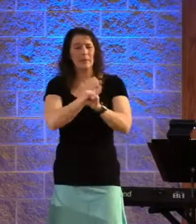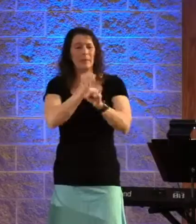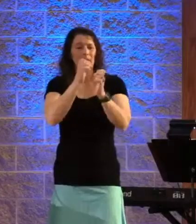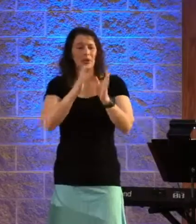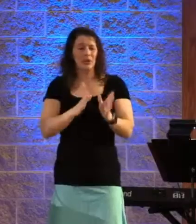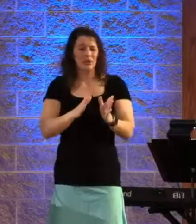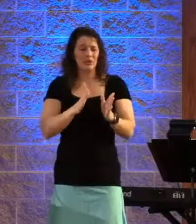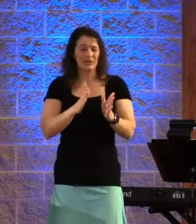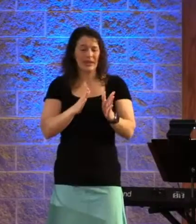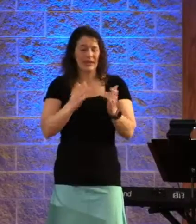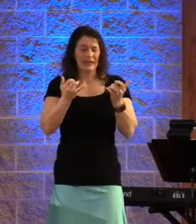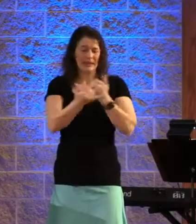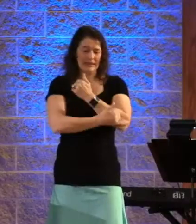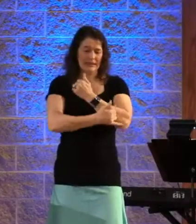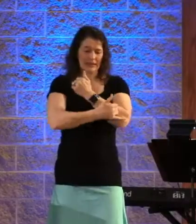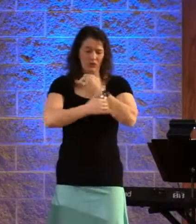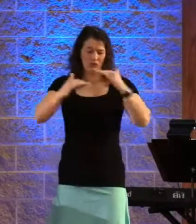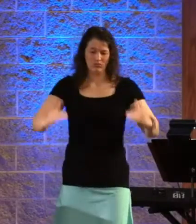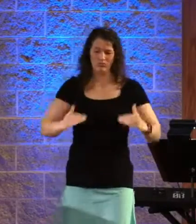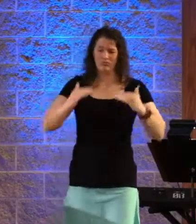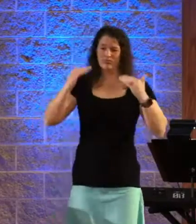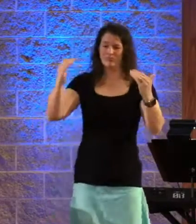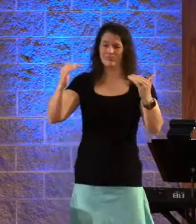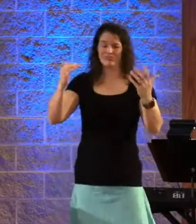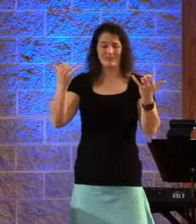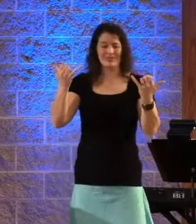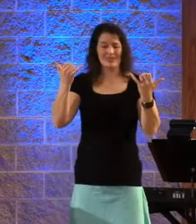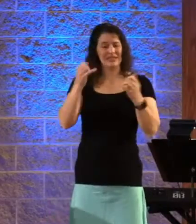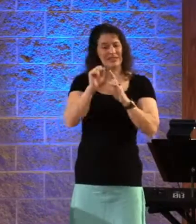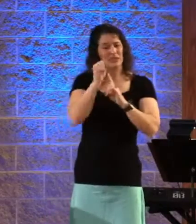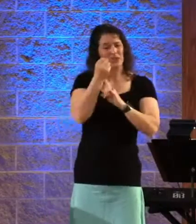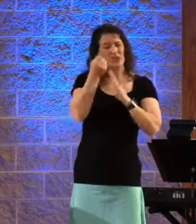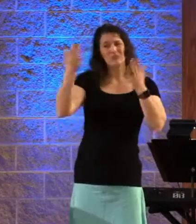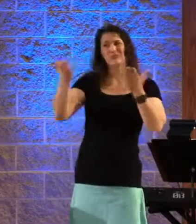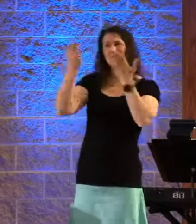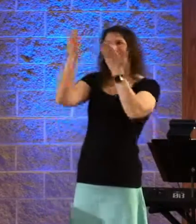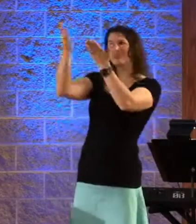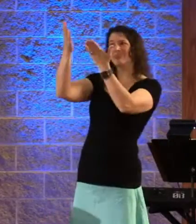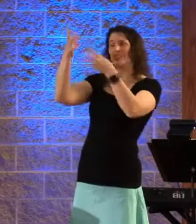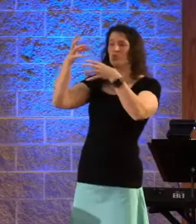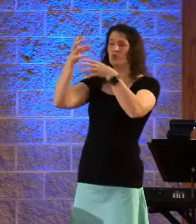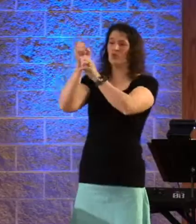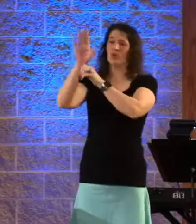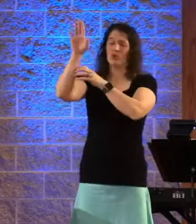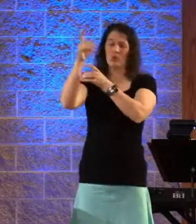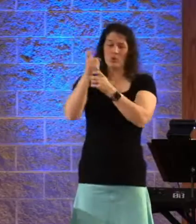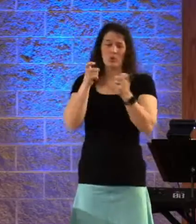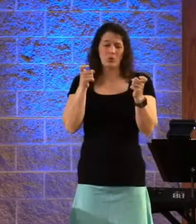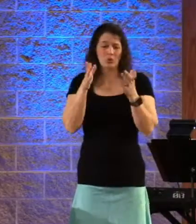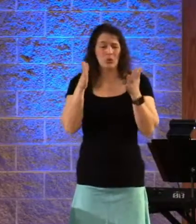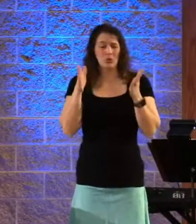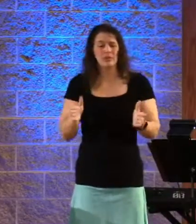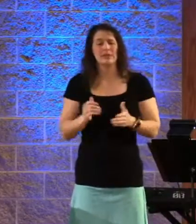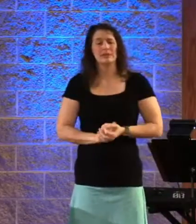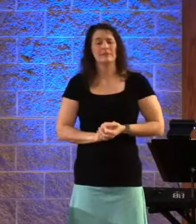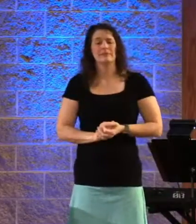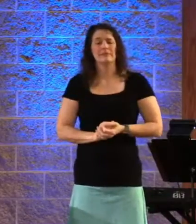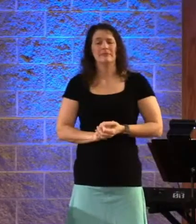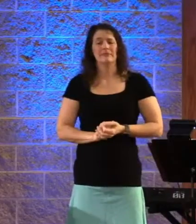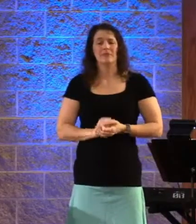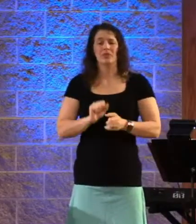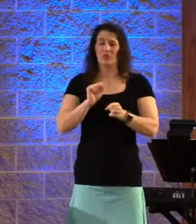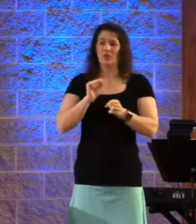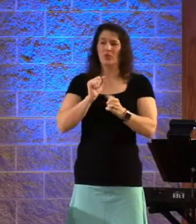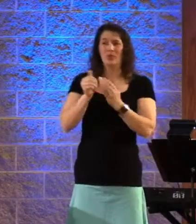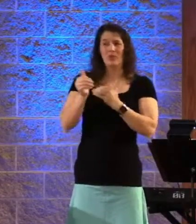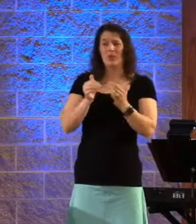you, and we trust in your sovereignty, and we know that even in bad things, you work for good. So work, please, and use us